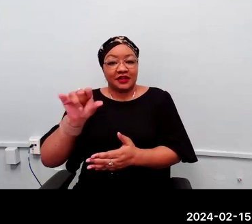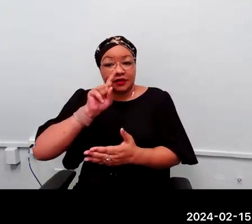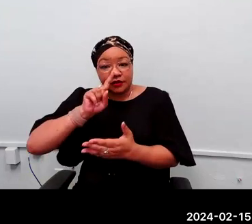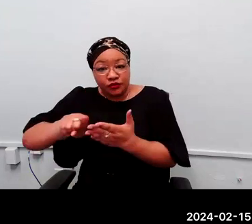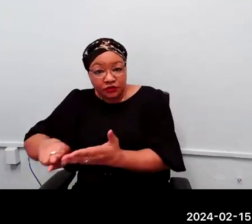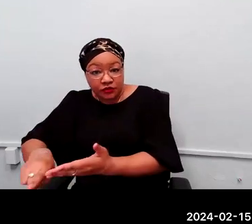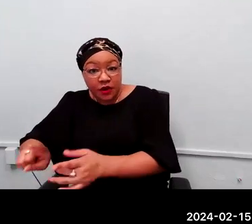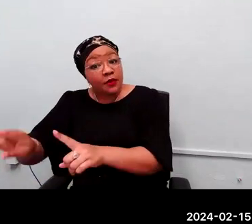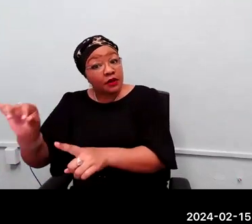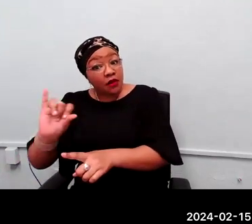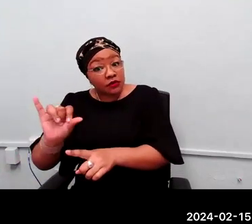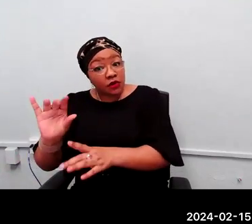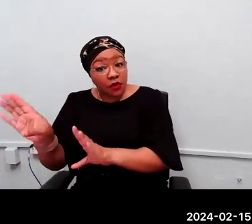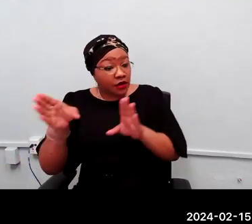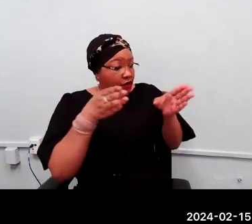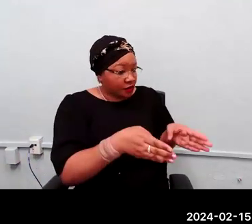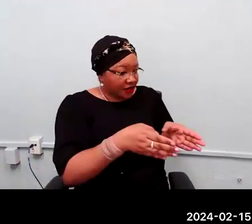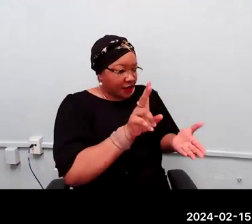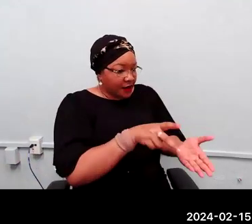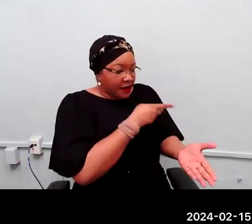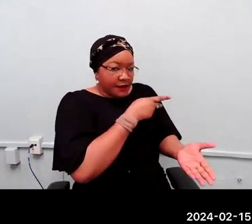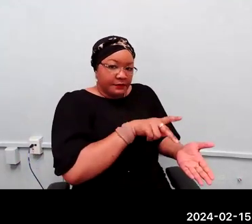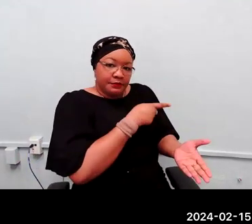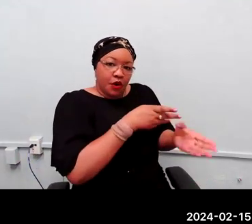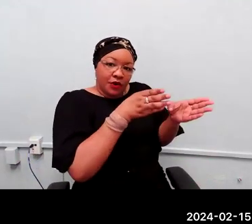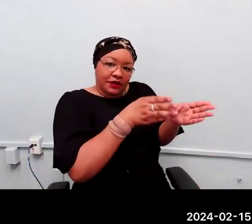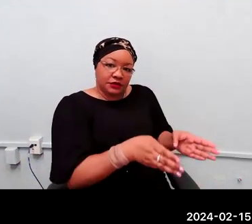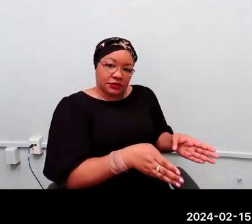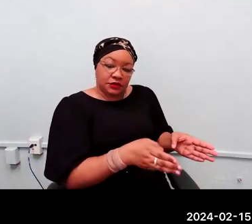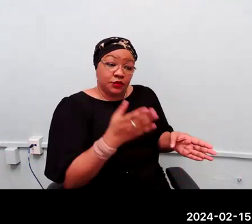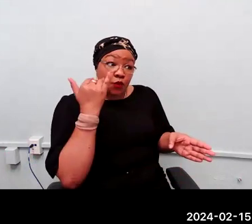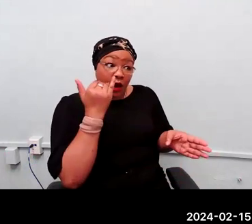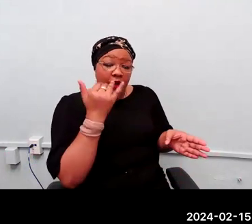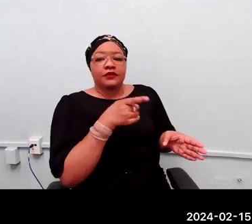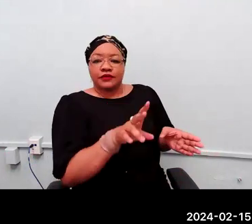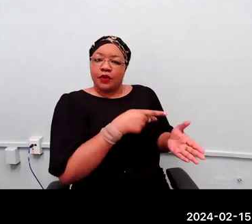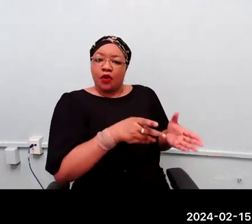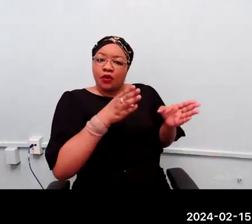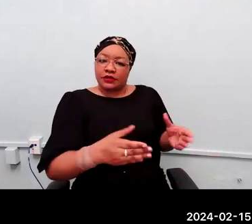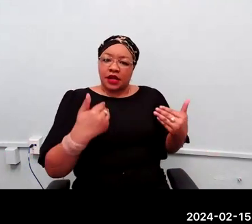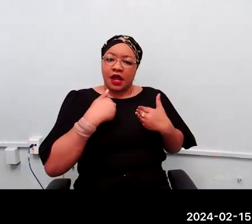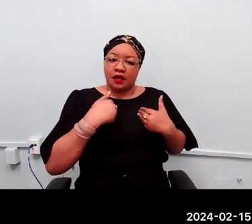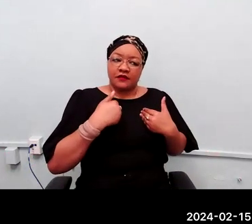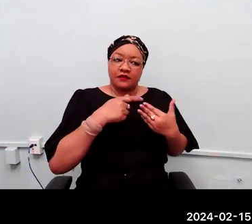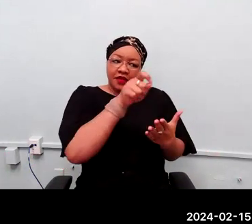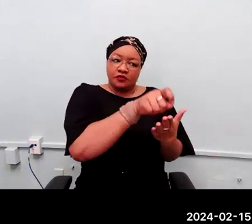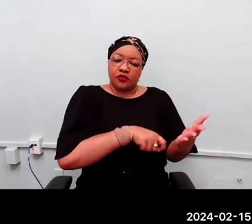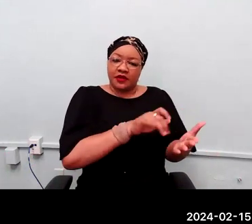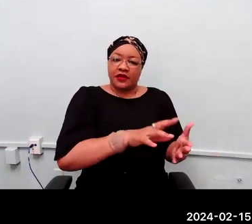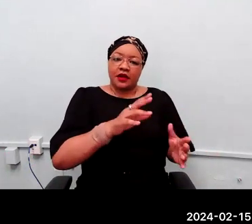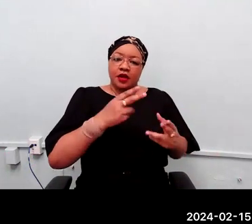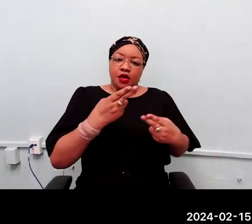because there's a way that poets get to the humanity of it, you know, and it's hard to bear,